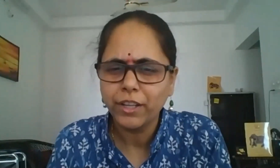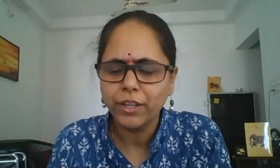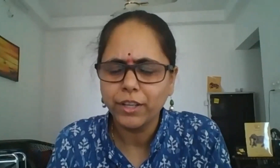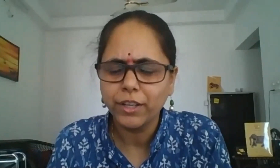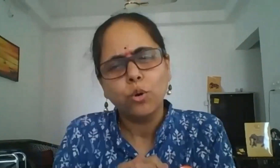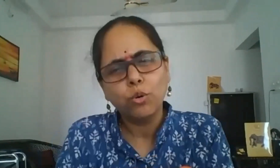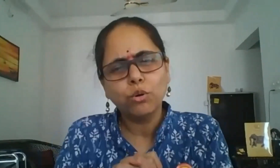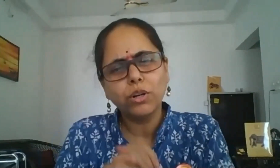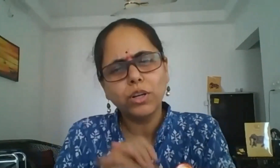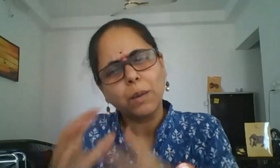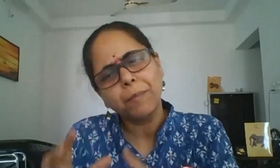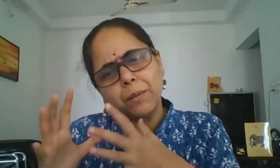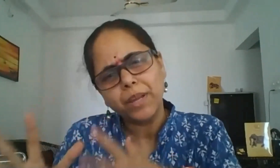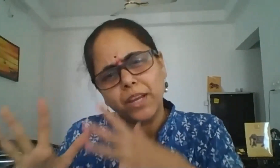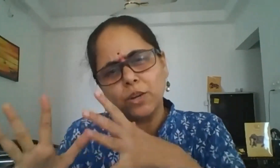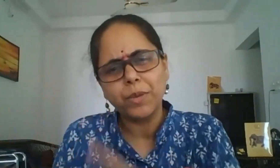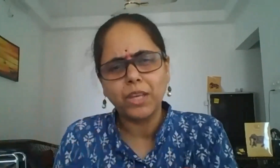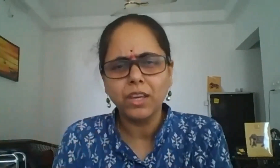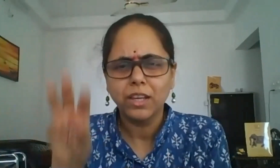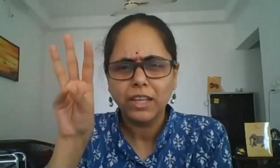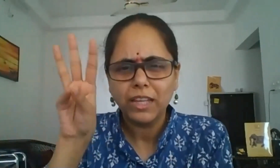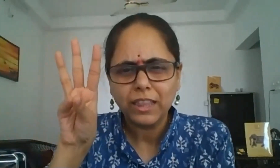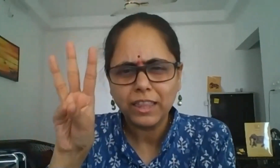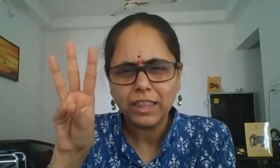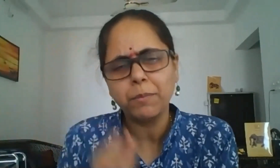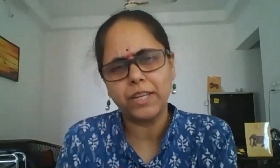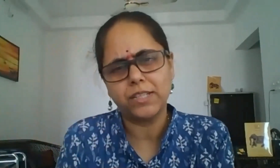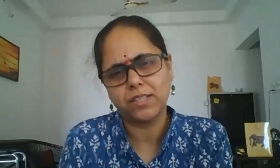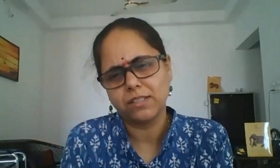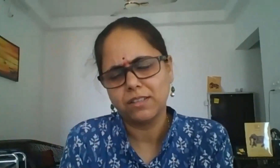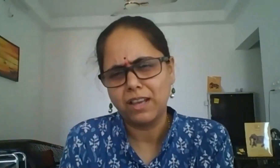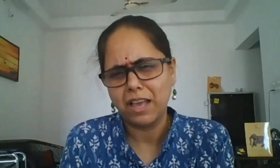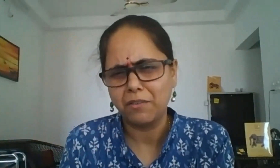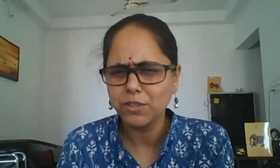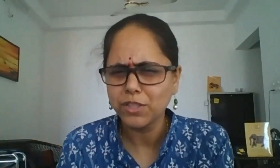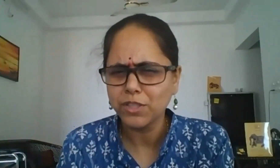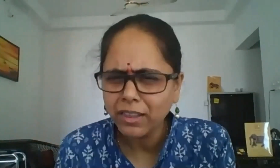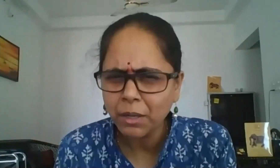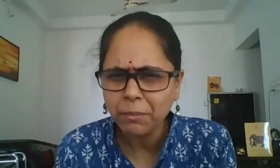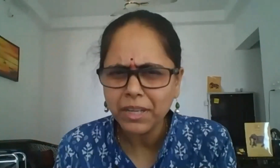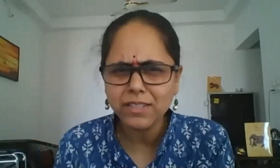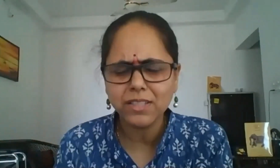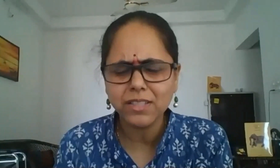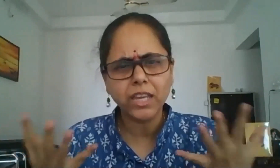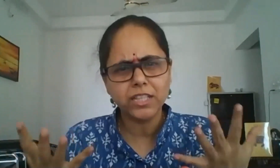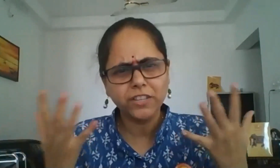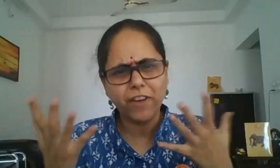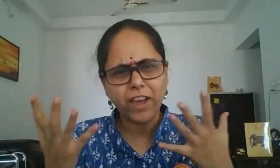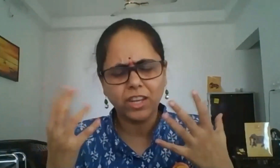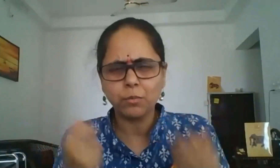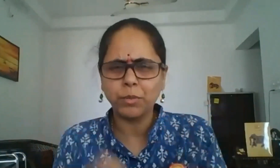volunteer who could come and meet me 3 minutes? I was like, 3 minutes? Yeah, ke Aji, why 3 minutes?